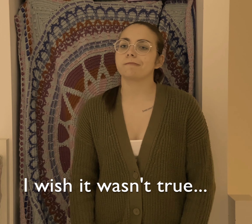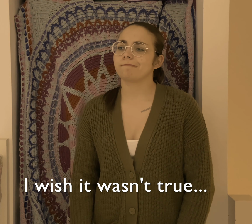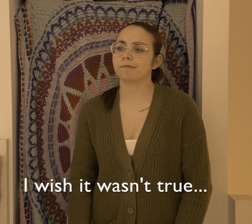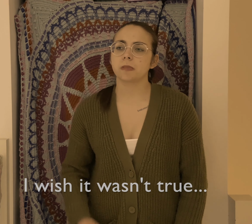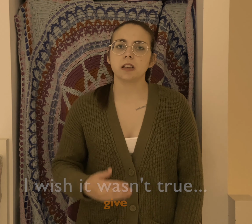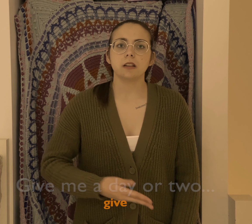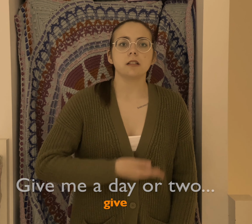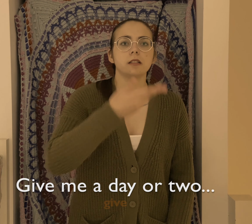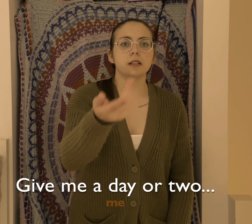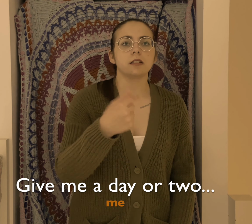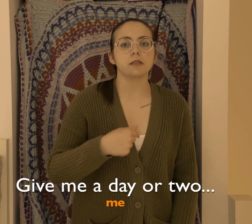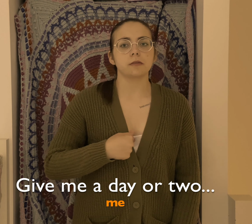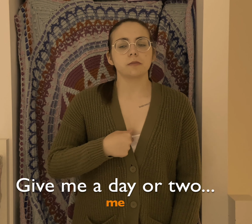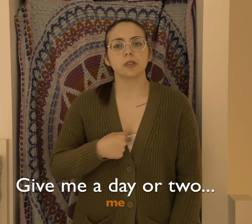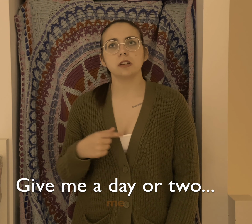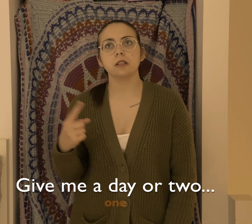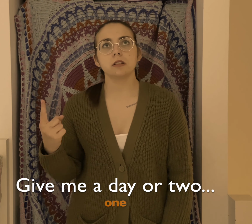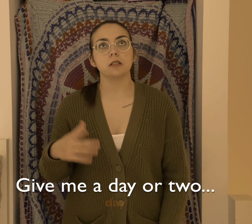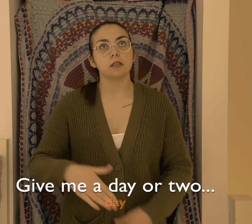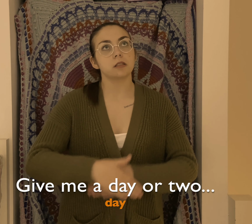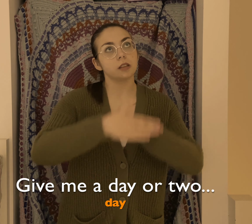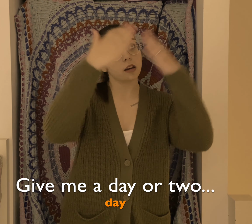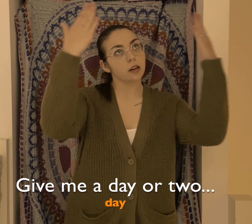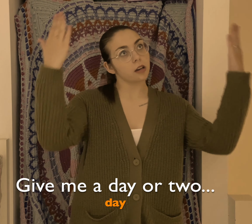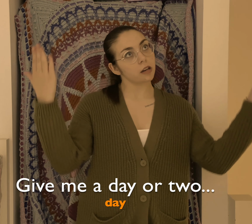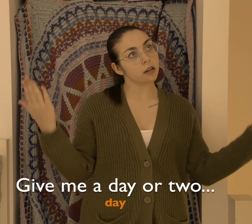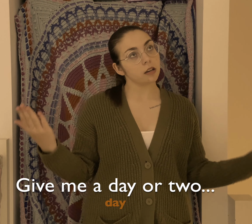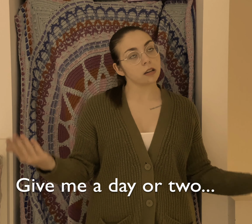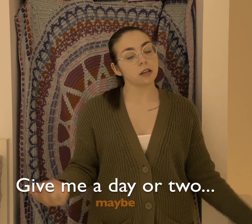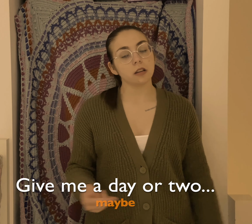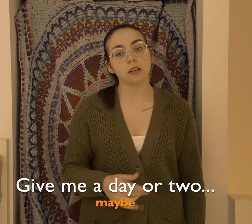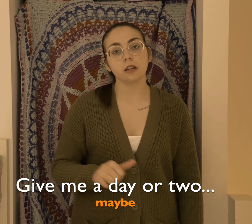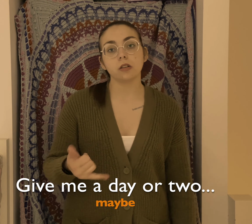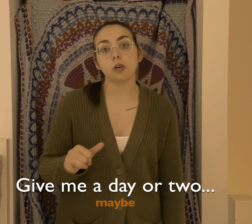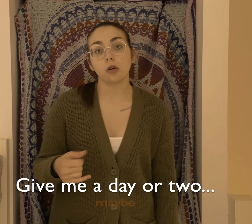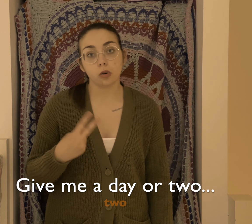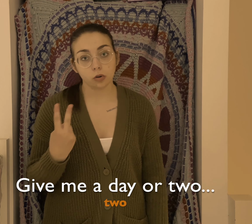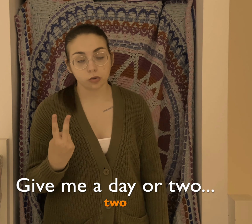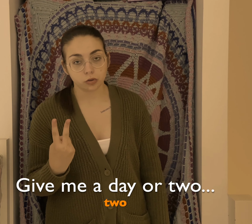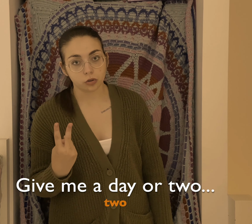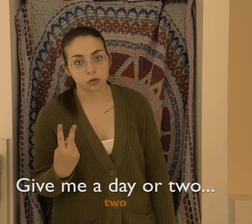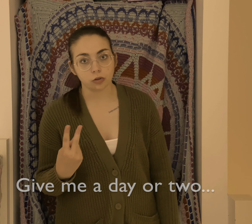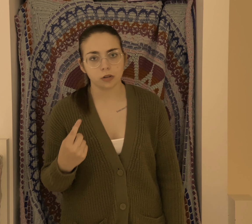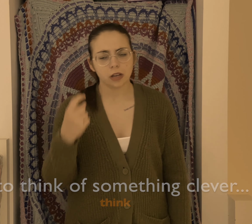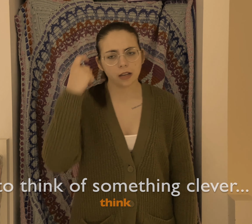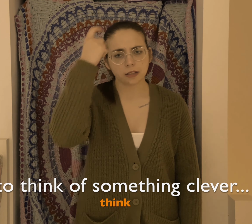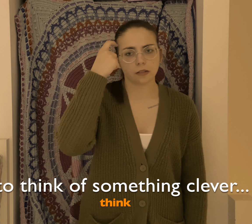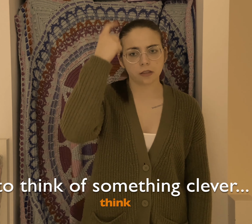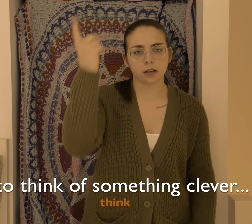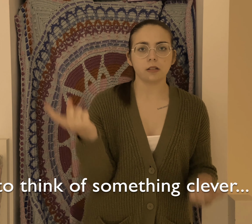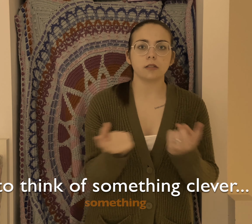Give me a day or two To think of